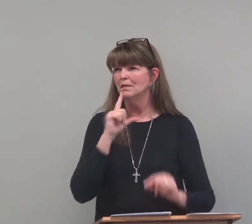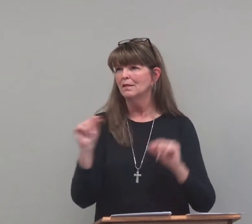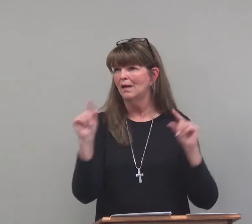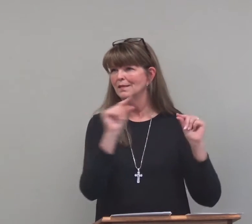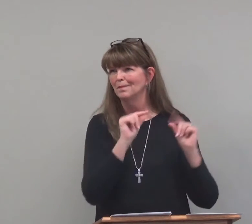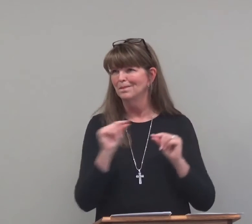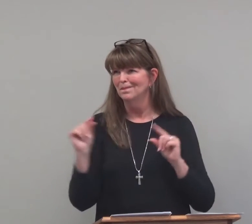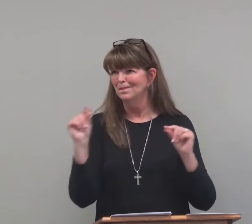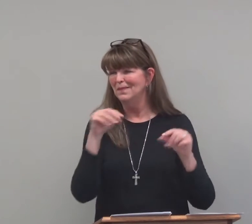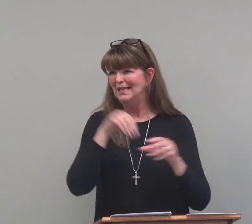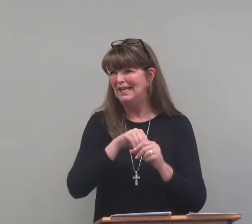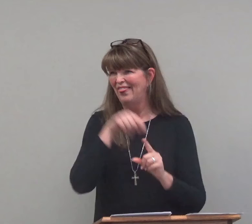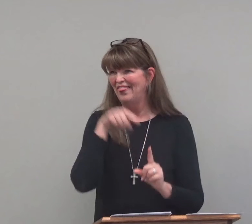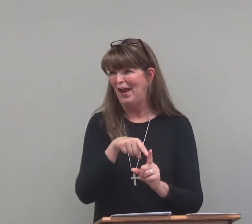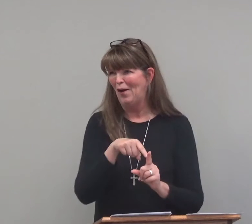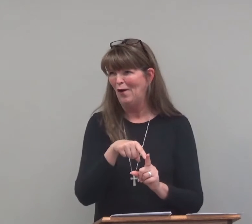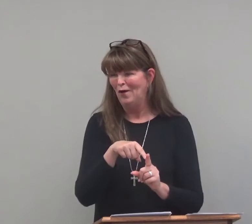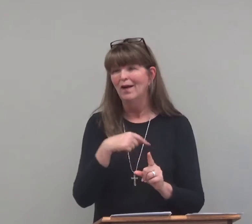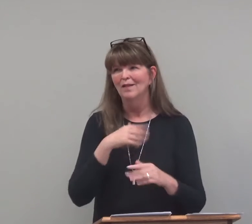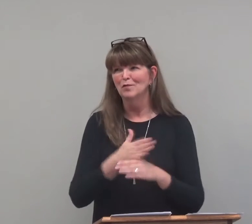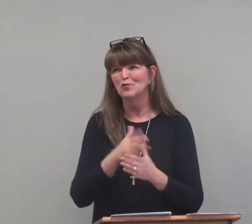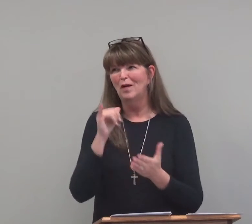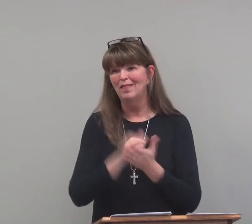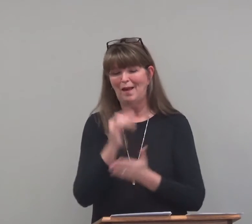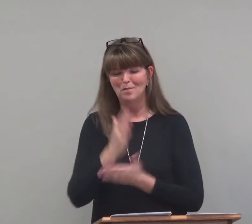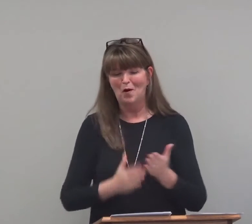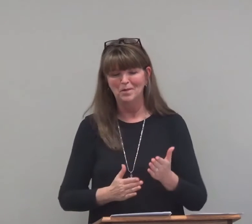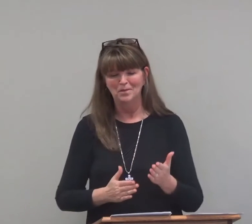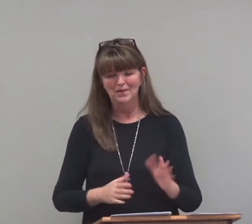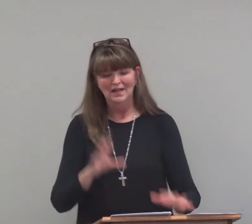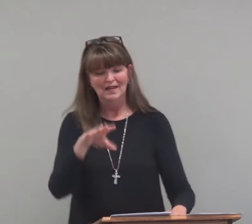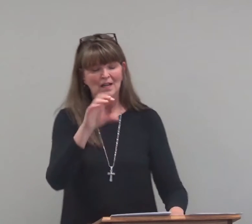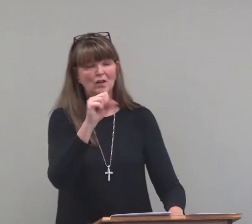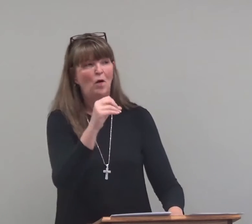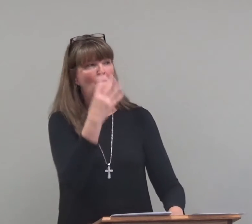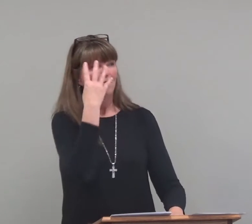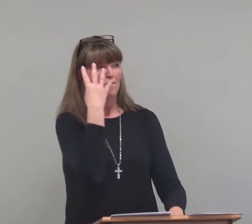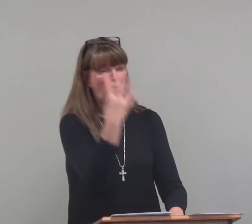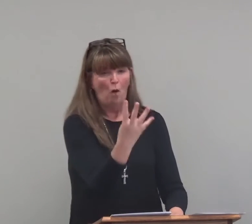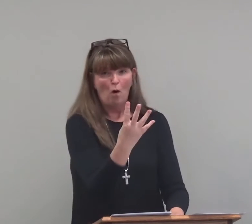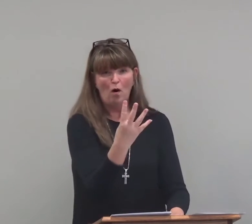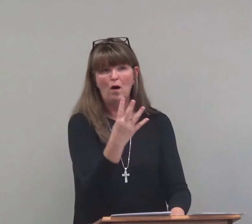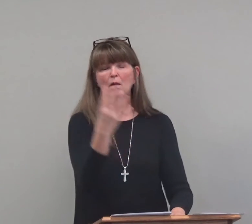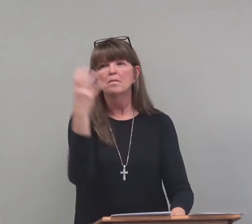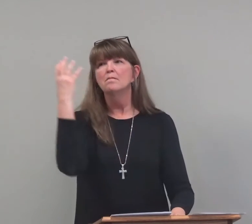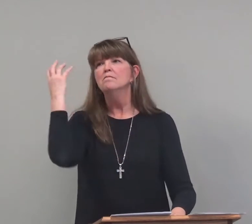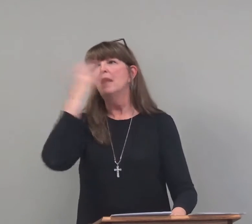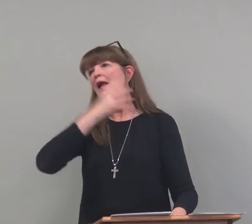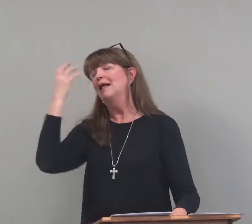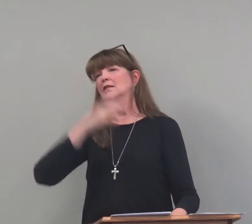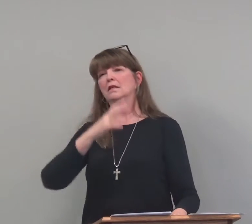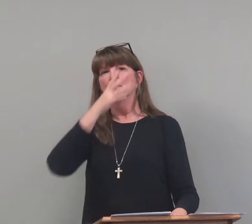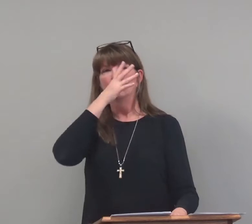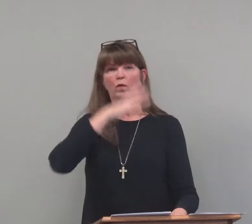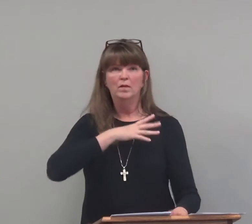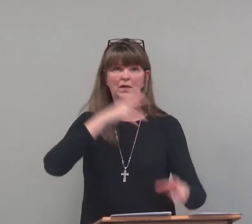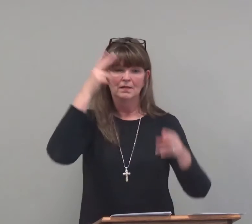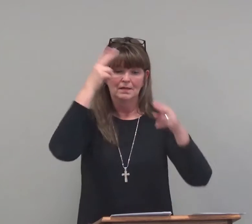really are full of the best gossip in there. I'm going to tell you the gossip part. And this centered